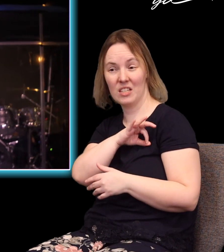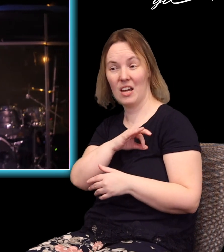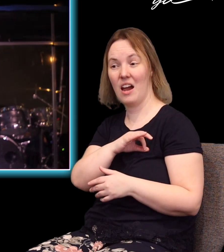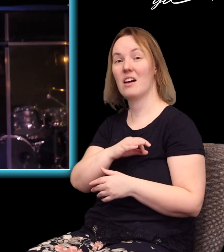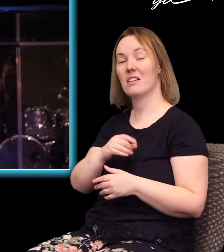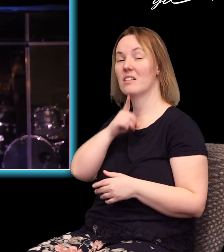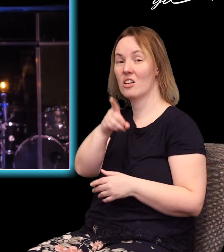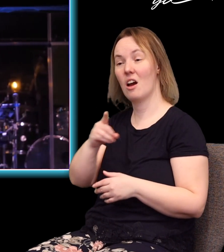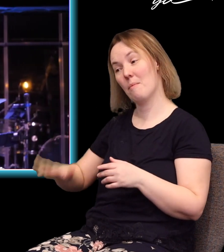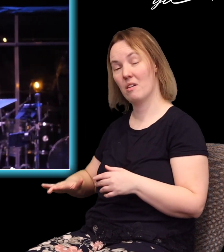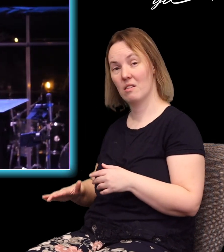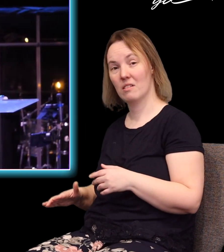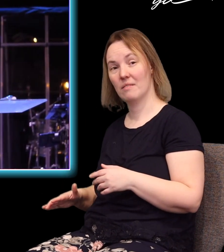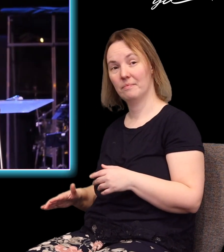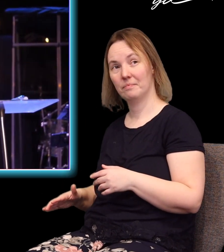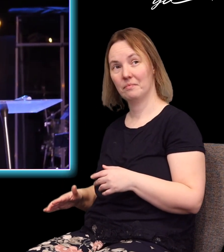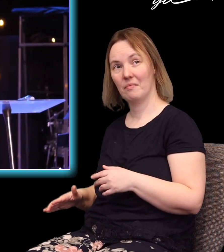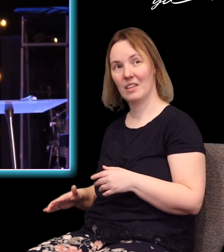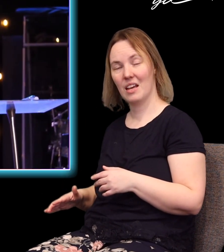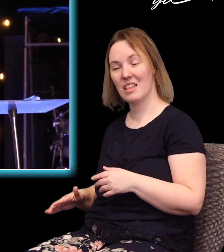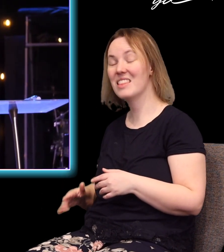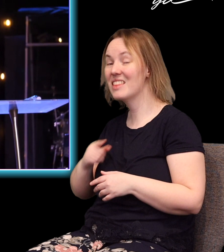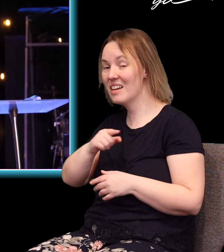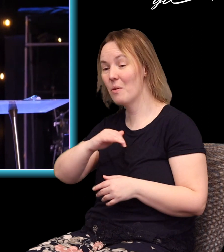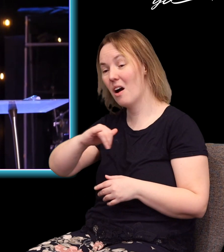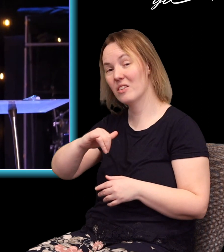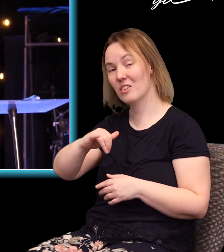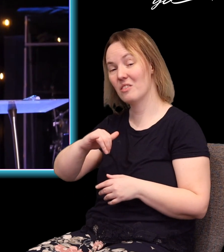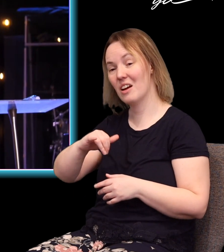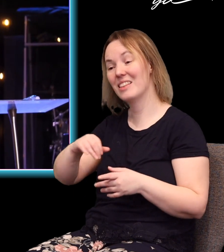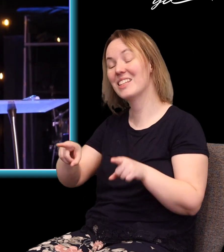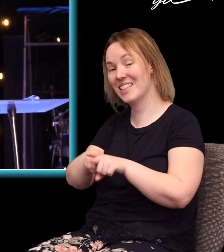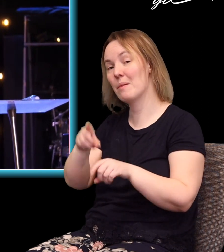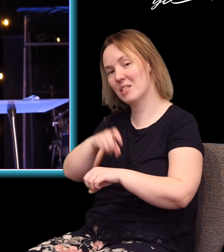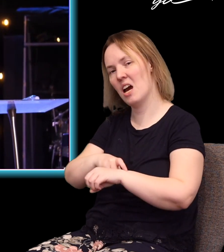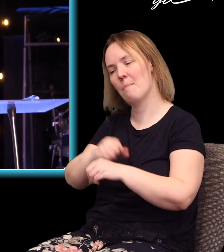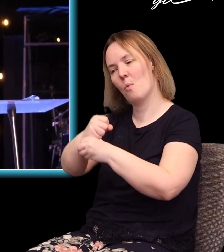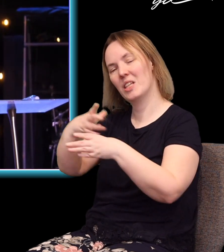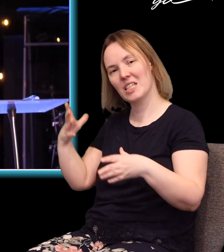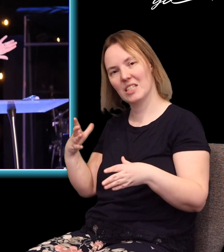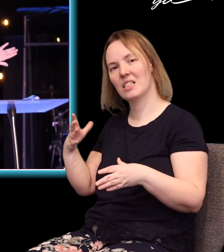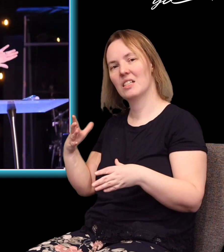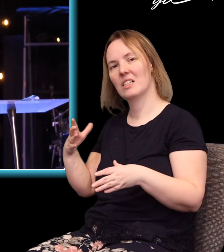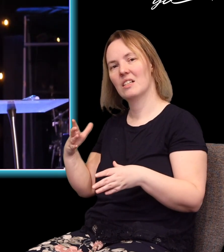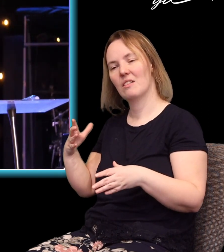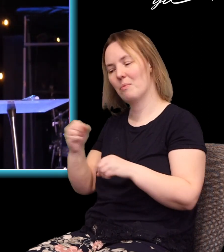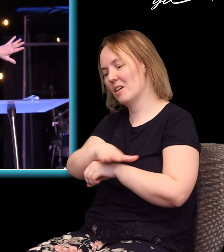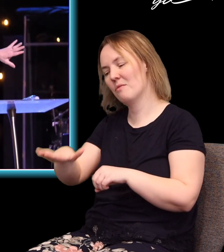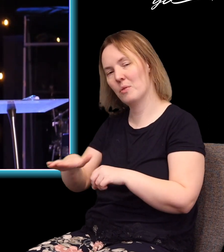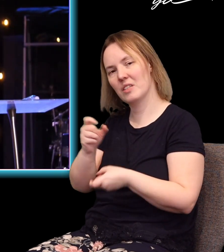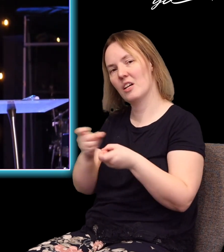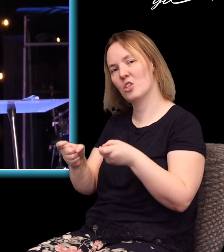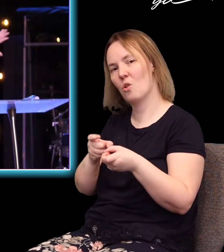they inherit all those rights and privileges, but this is just as important, they were also simultaneously released from